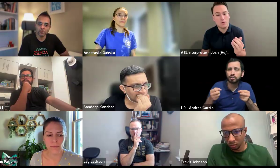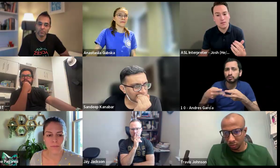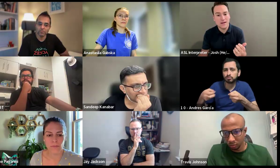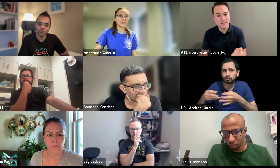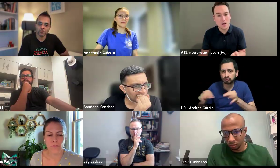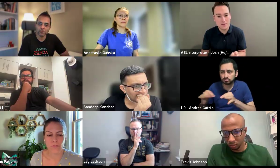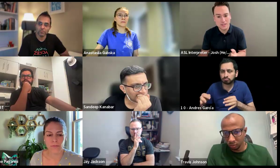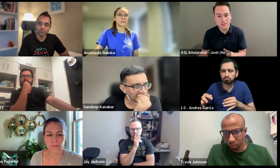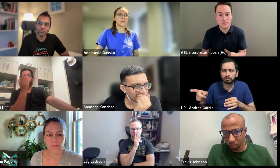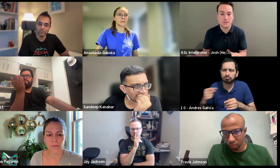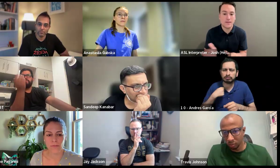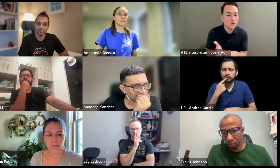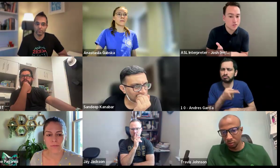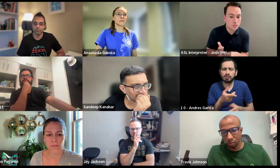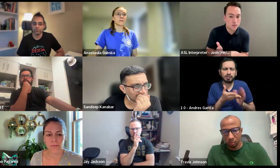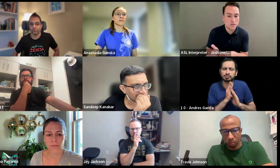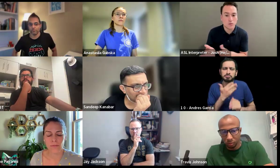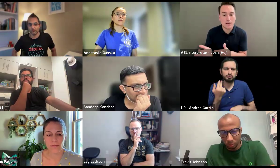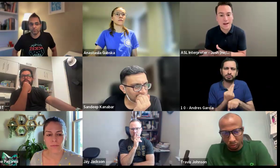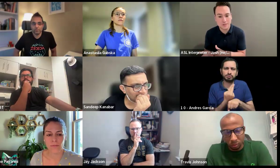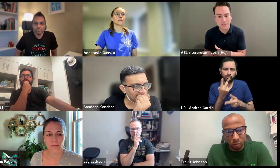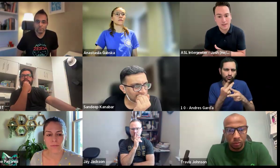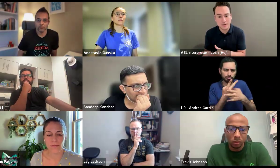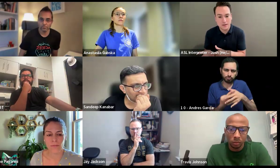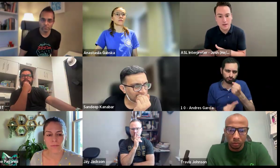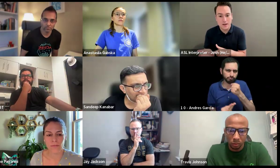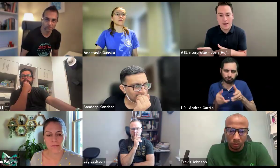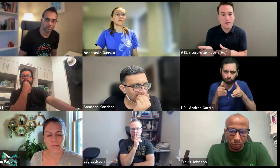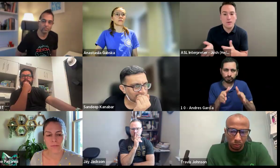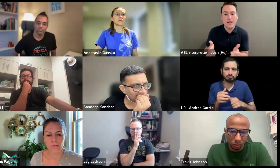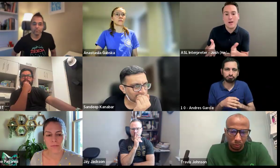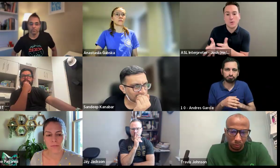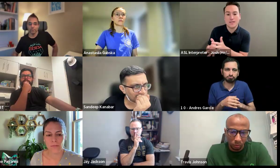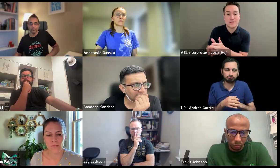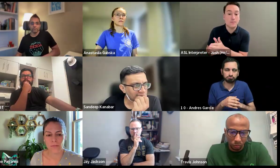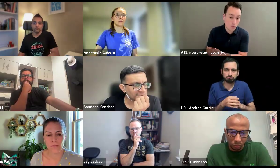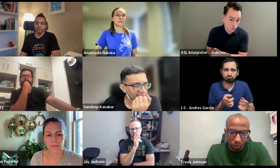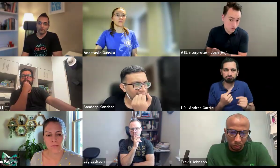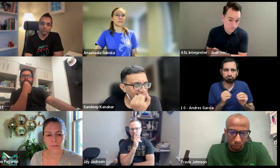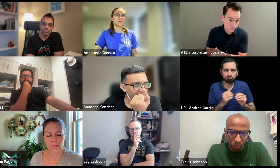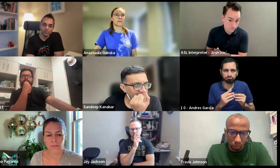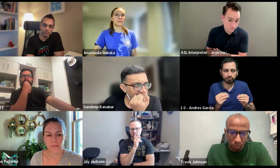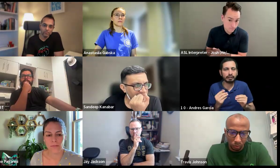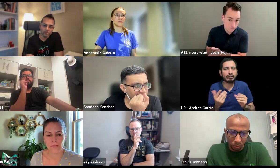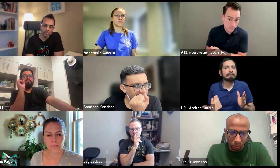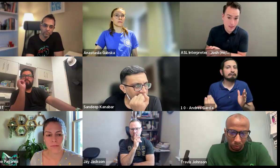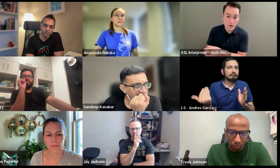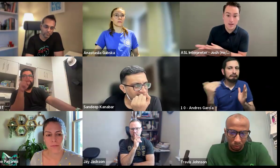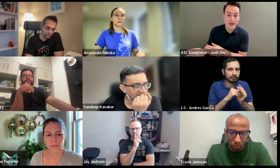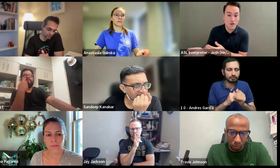are the best accommodations, sign language interpreters or captioning? And we had requested both. And we had